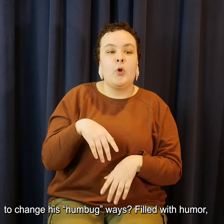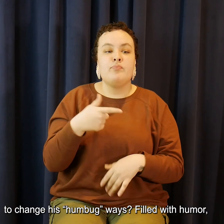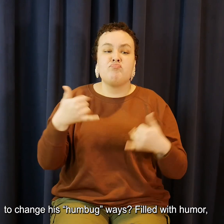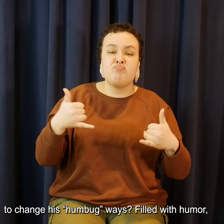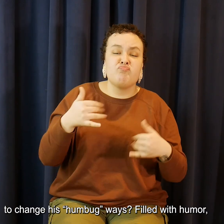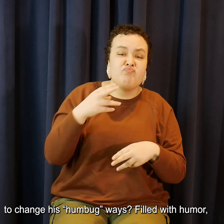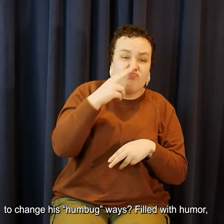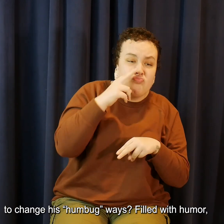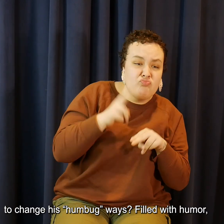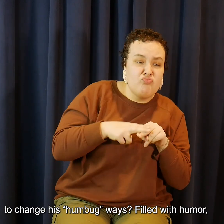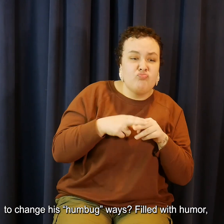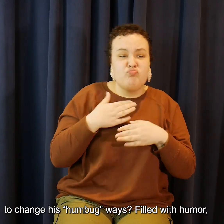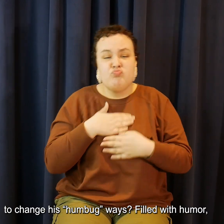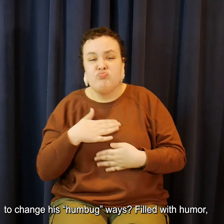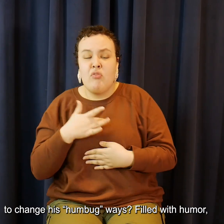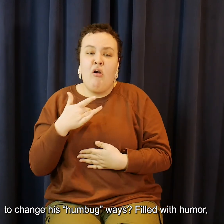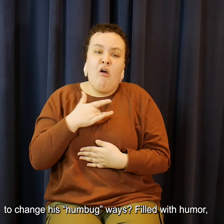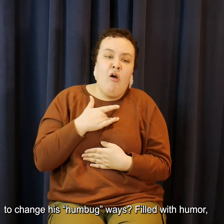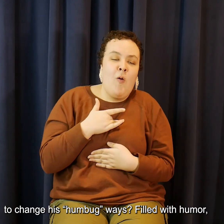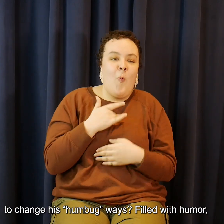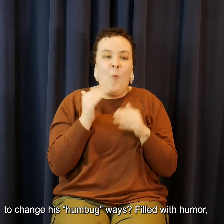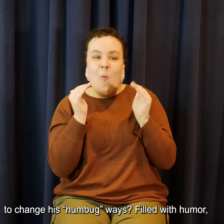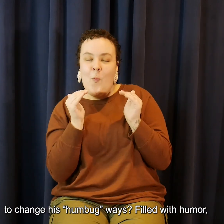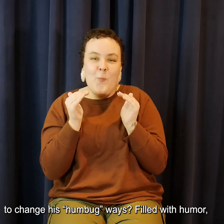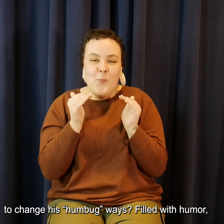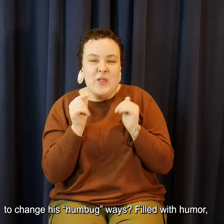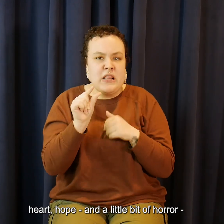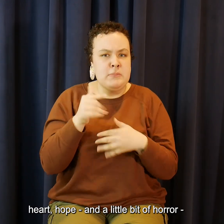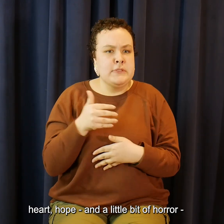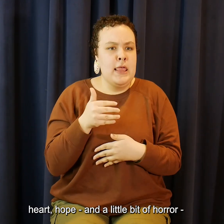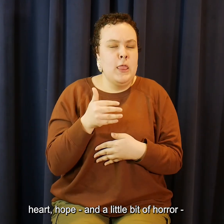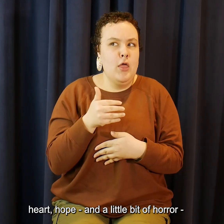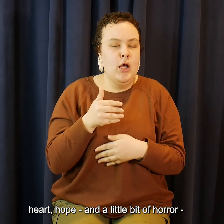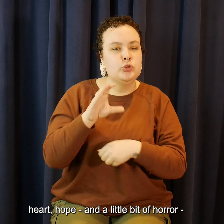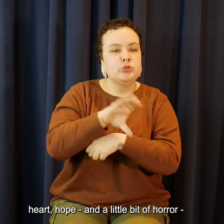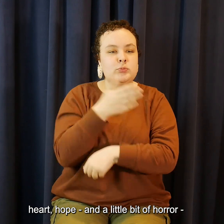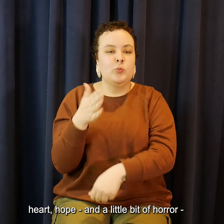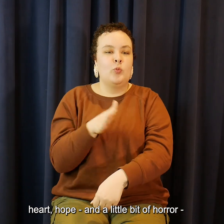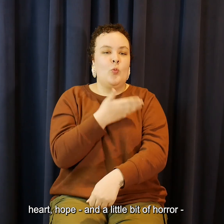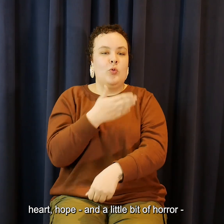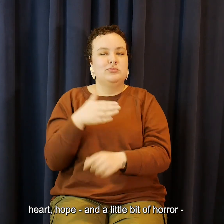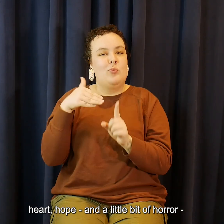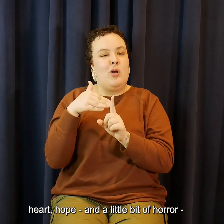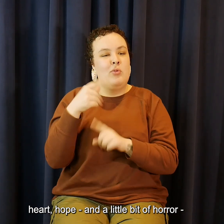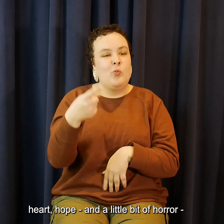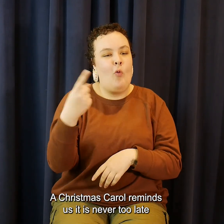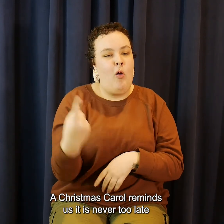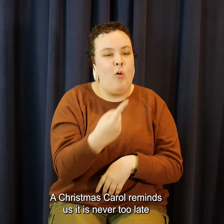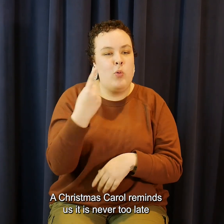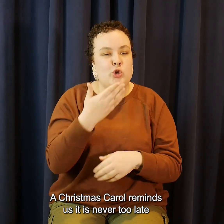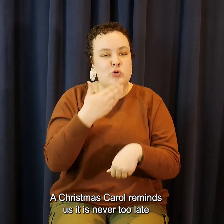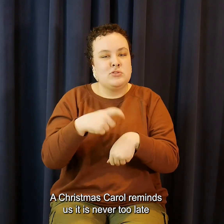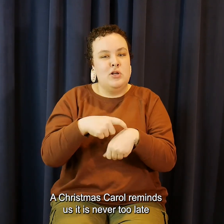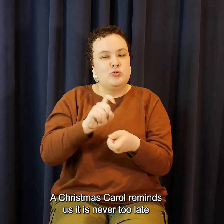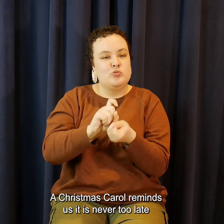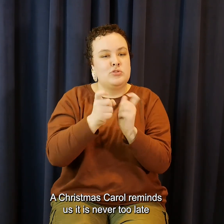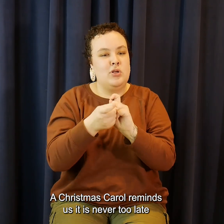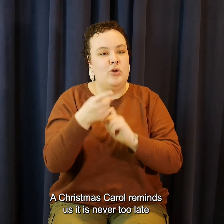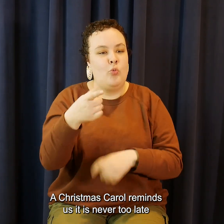humbug ways? Filled with humor, heart, hope, and a little bit of horror, A Christmas Carol reminds us it is never too